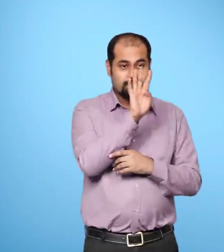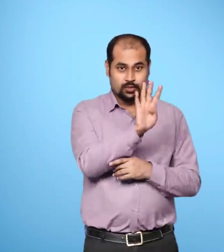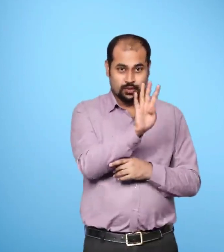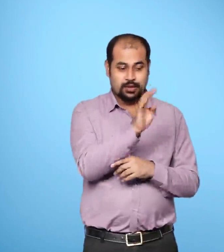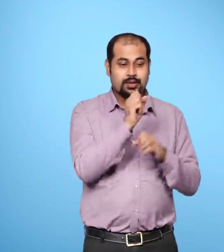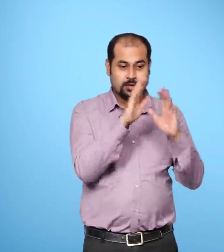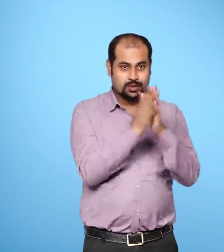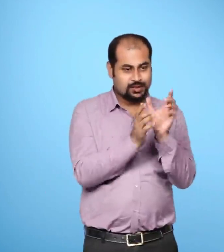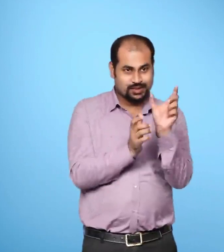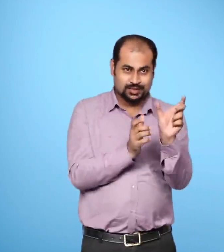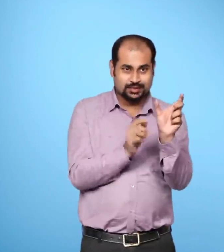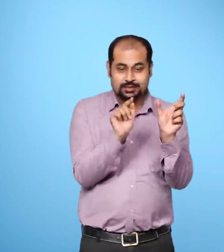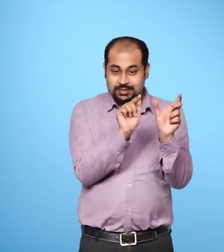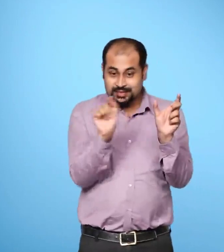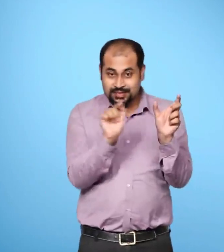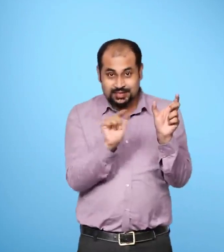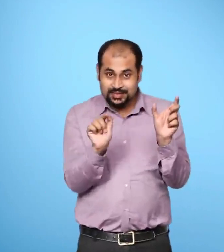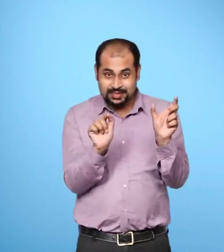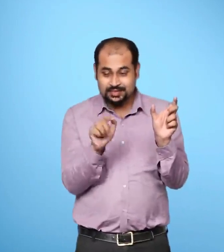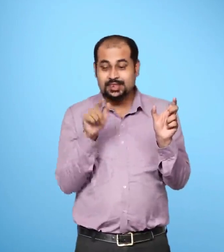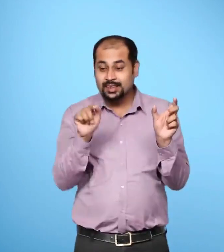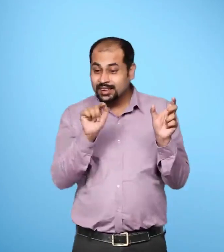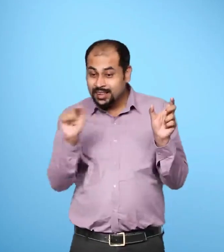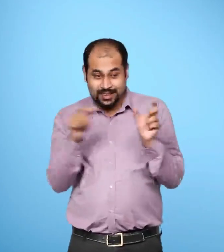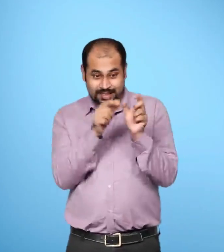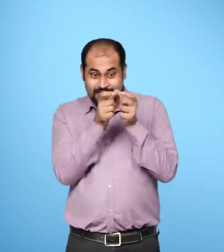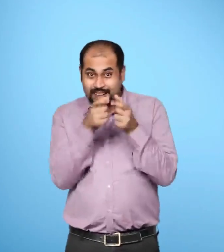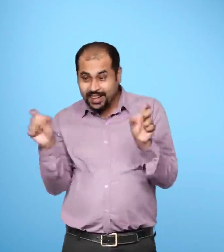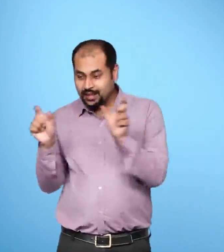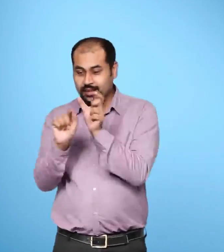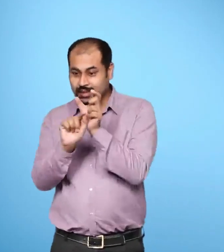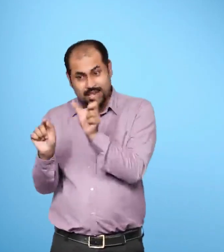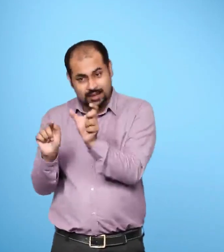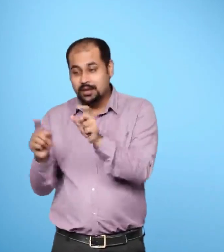54 is equal to dash plus dash.